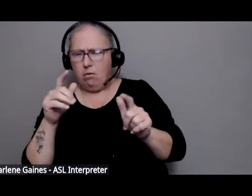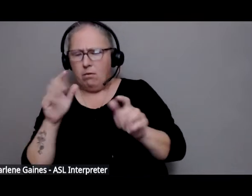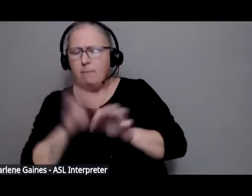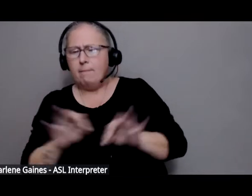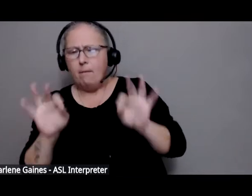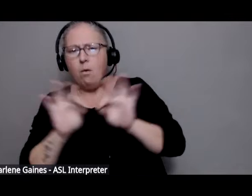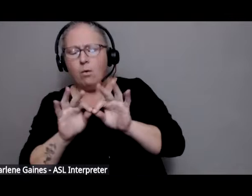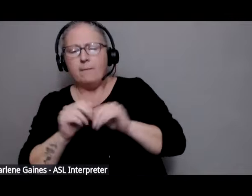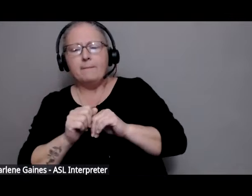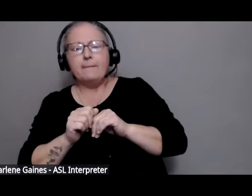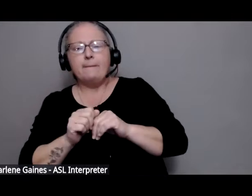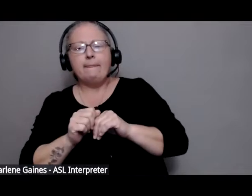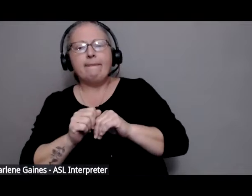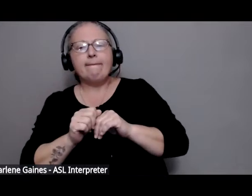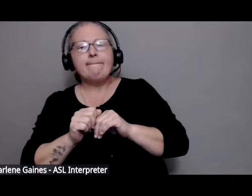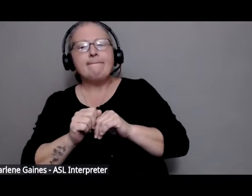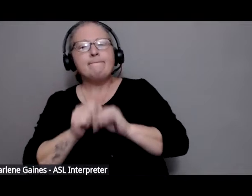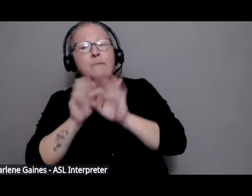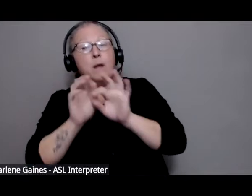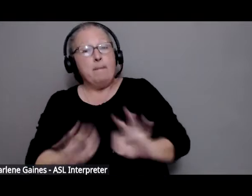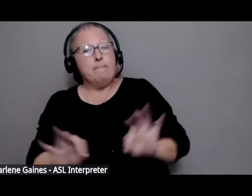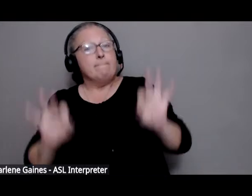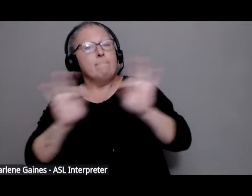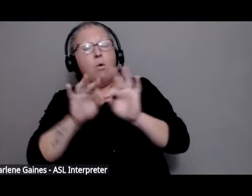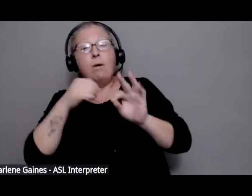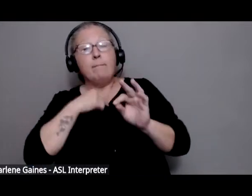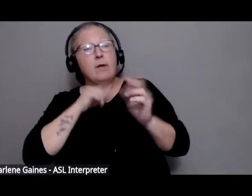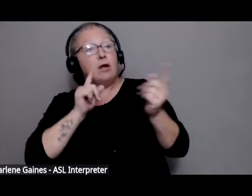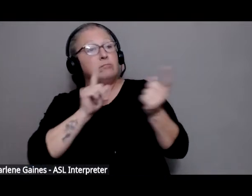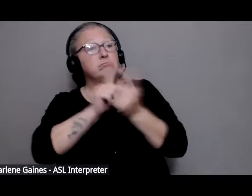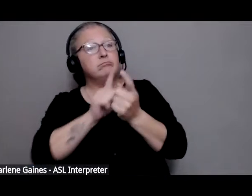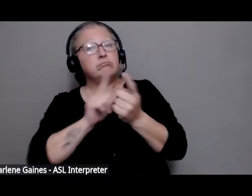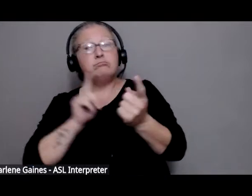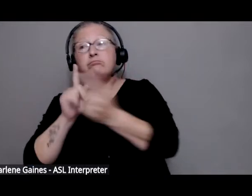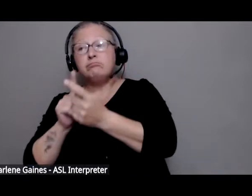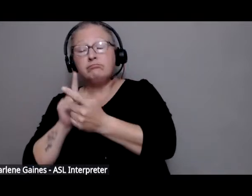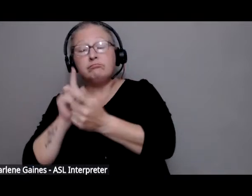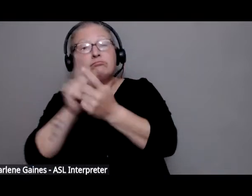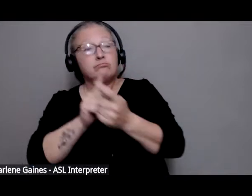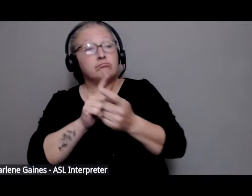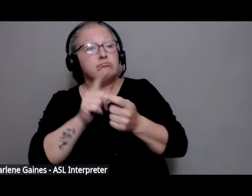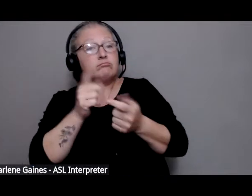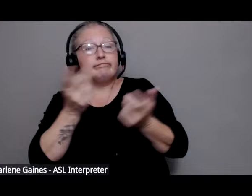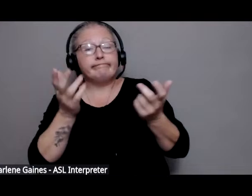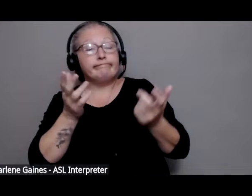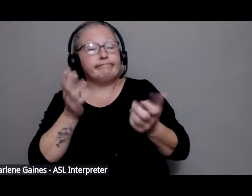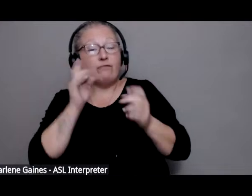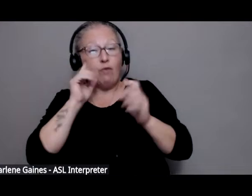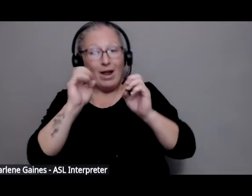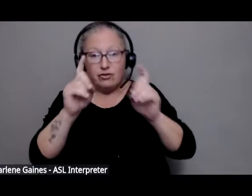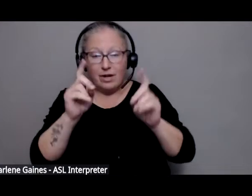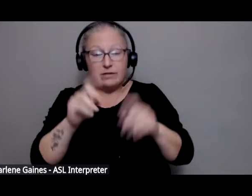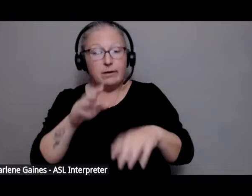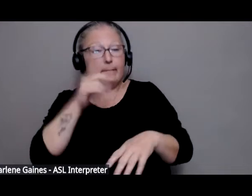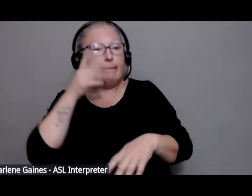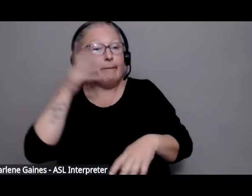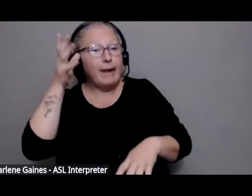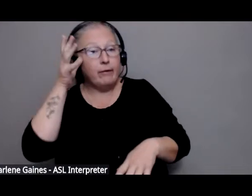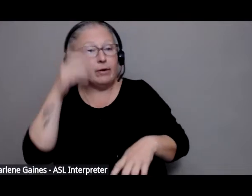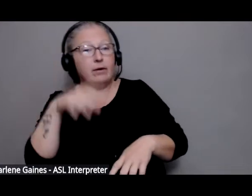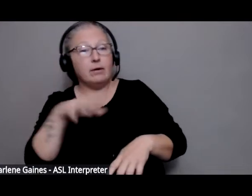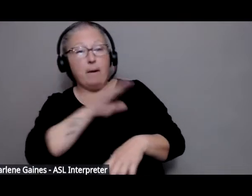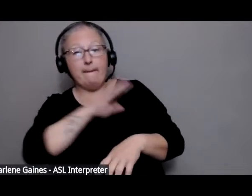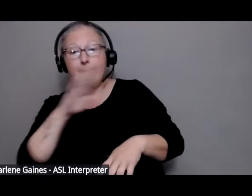important that anyone I come in contact with in the educational setting, whether it be a parent, a board member,